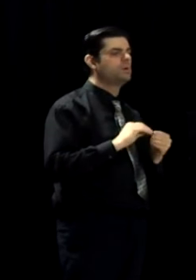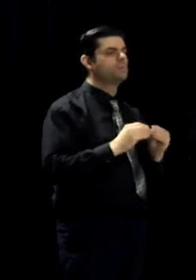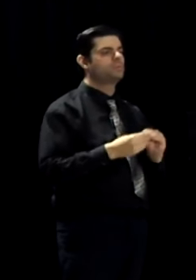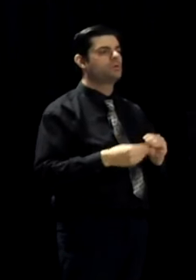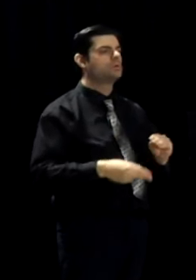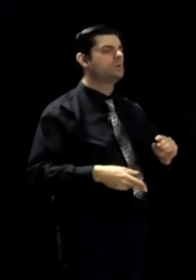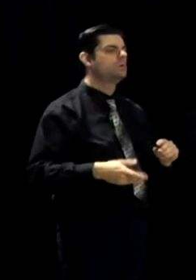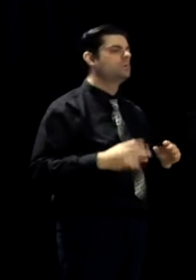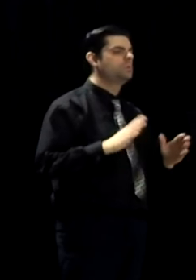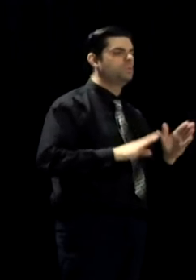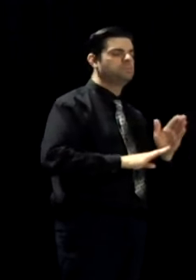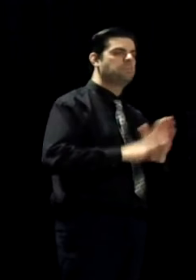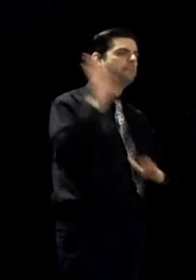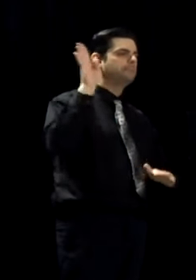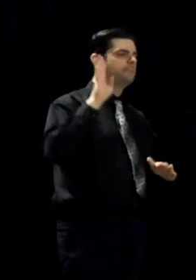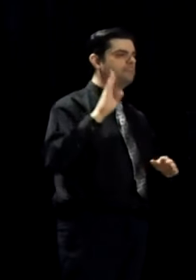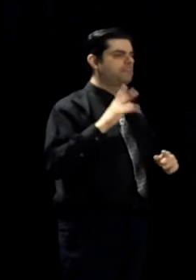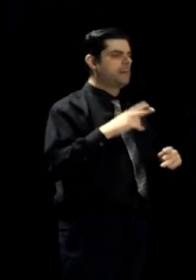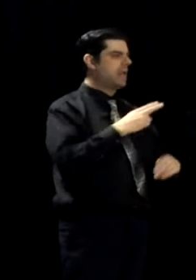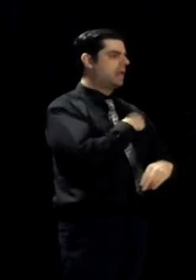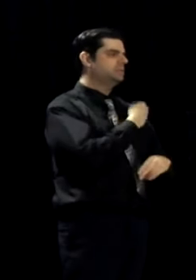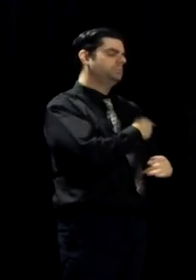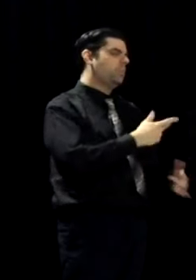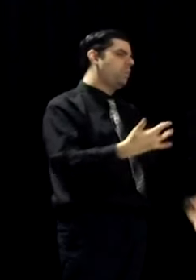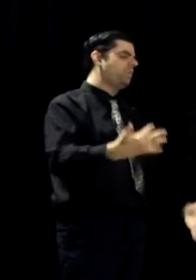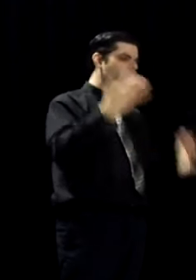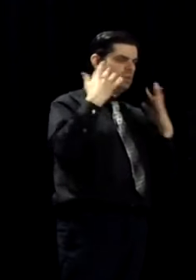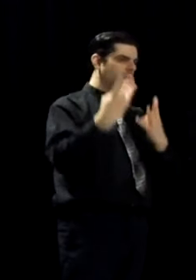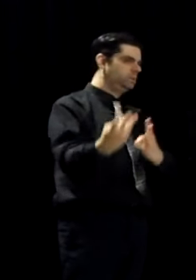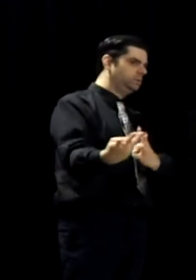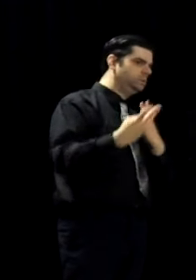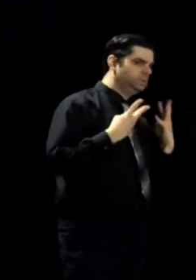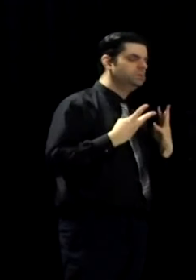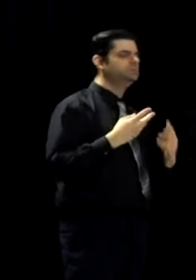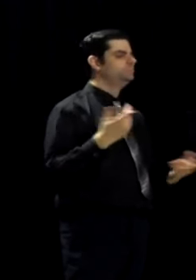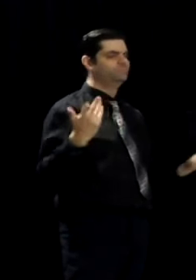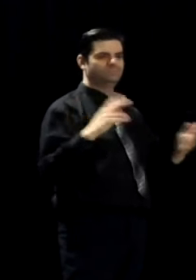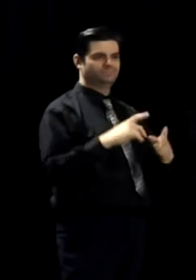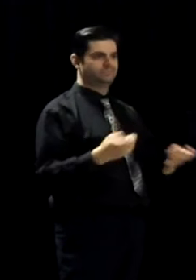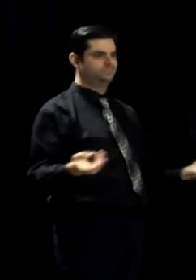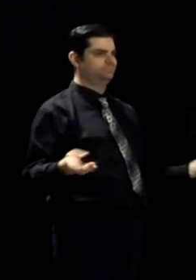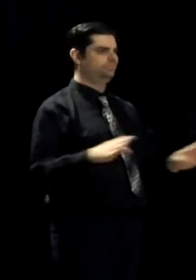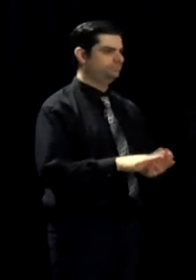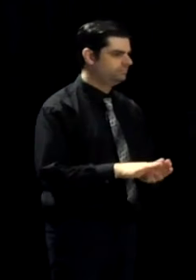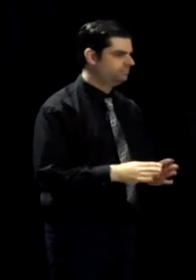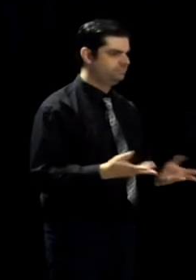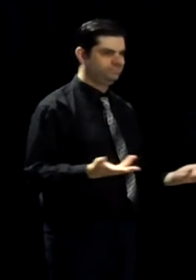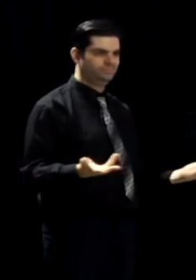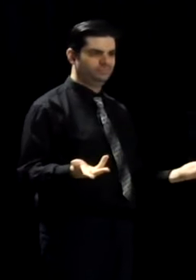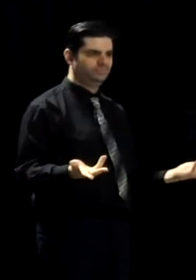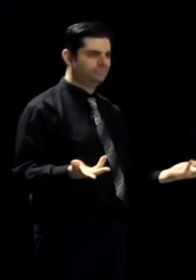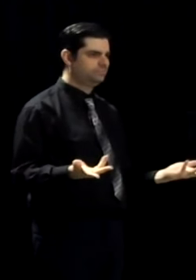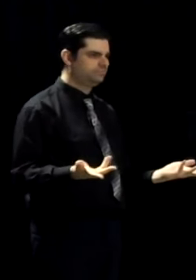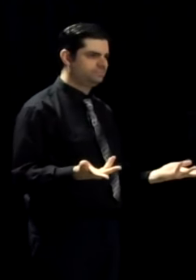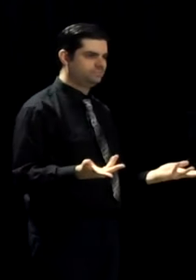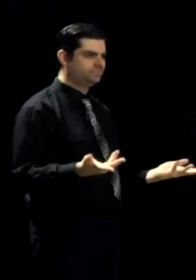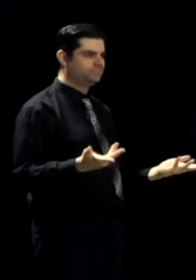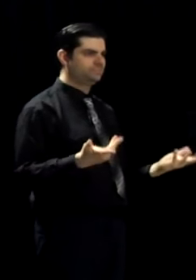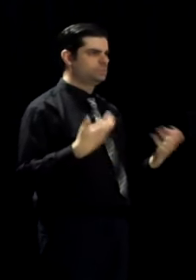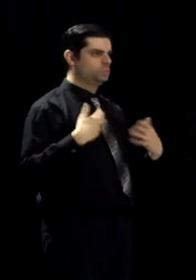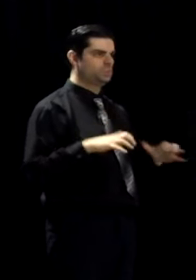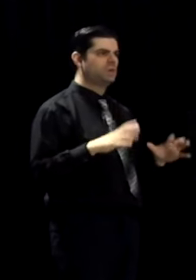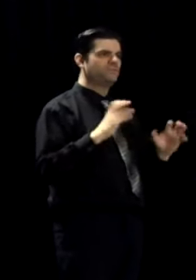jump, that can be a problem. So we just need to be cognizant of this. The virus is still here. We need to learn how to live